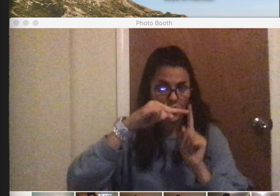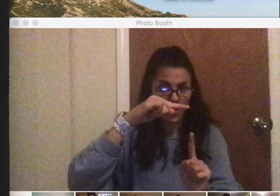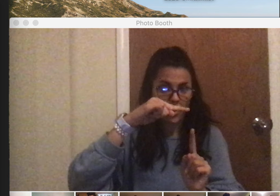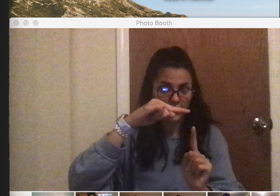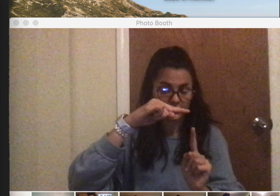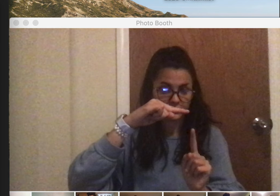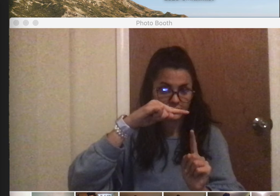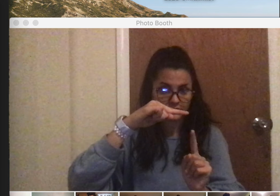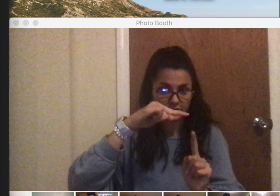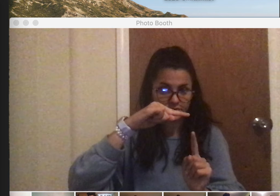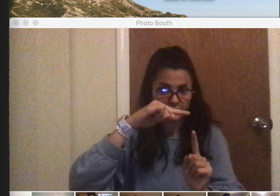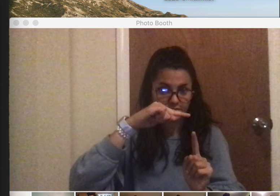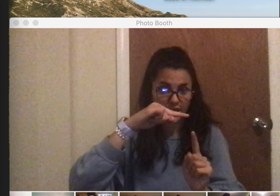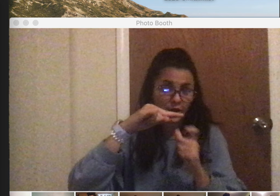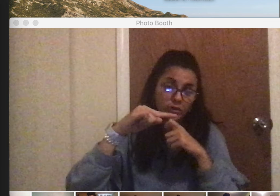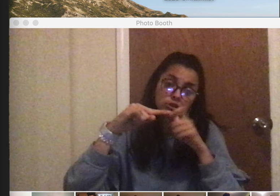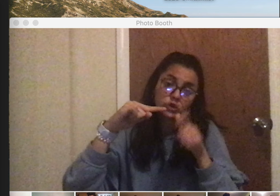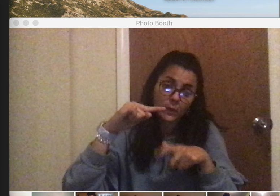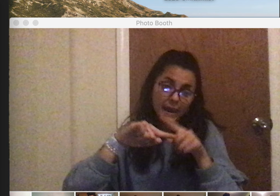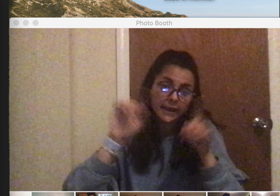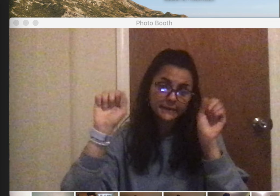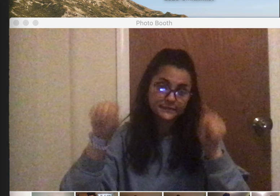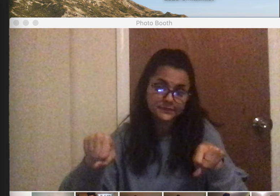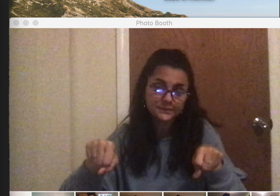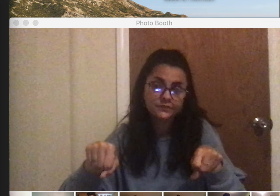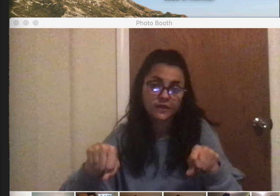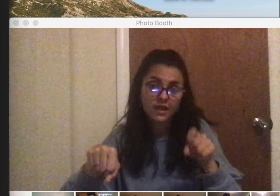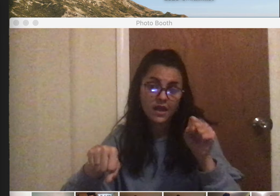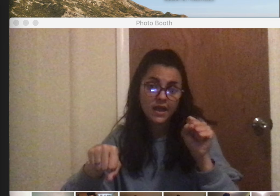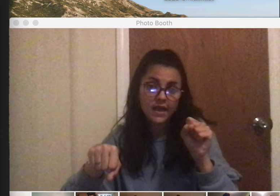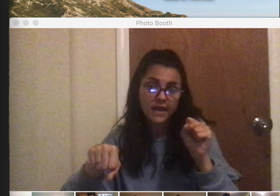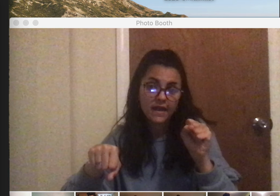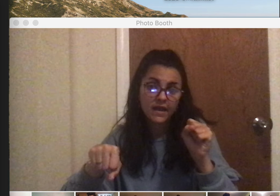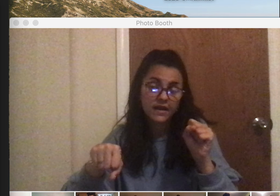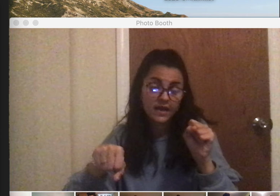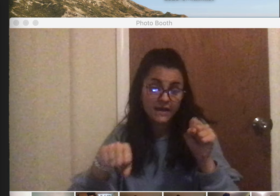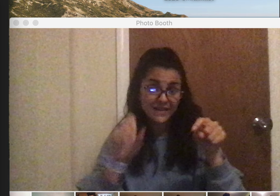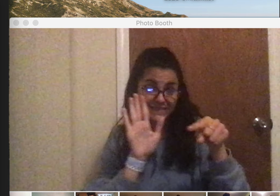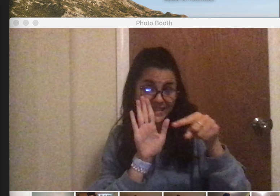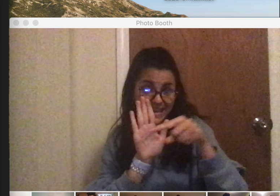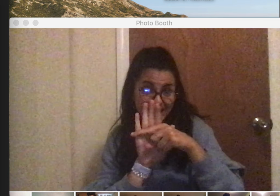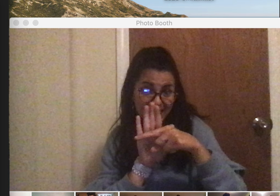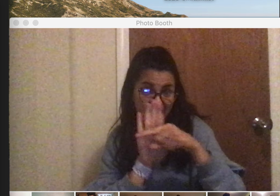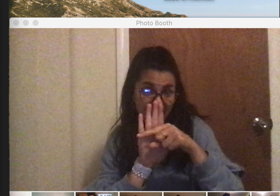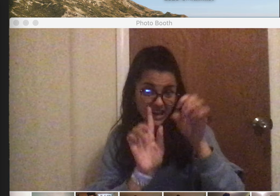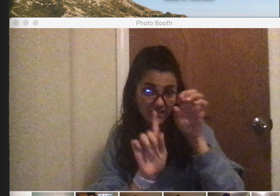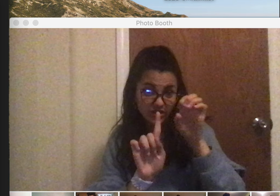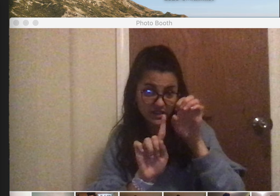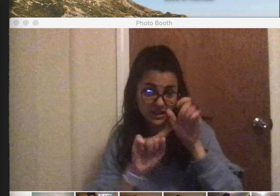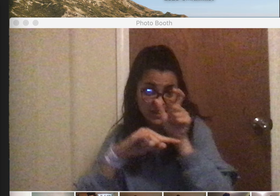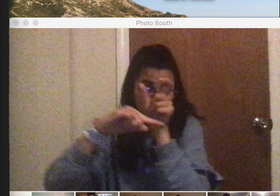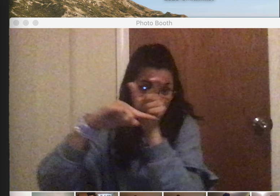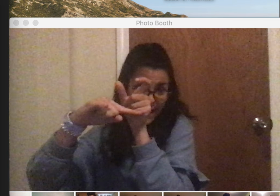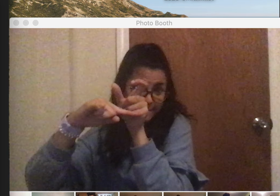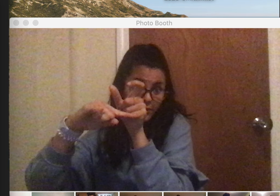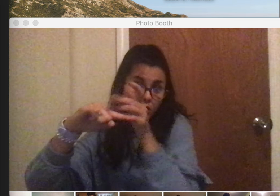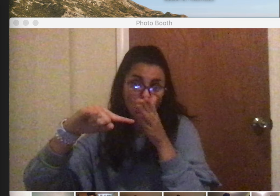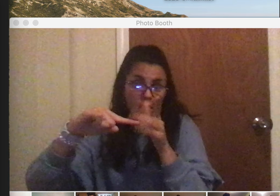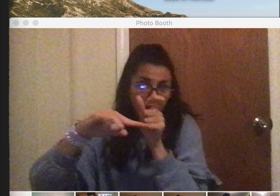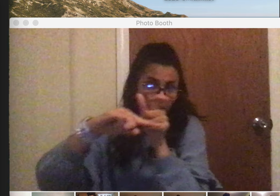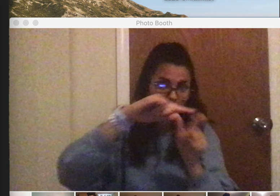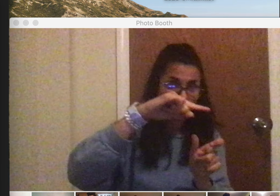want. I don't need to, but I can. Okay, so again, if the negative exponent's in the top, we move it to the bottom. If the